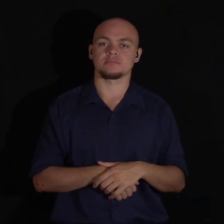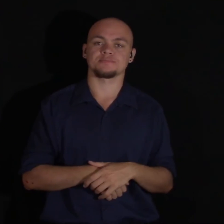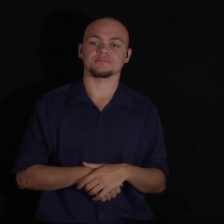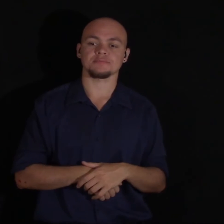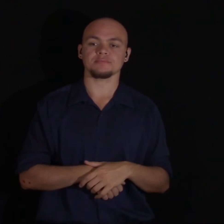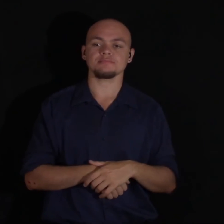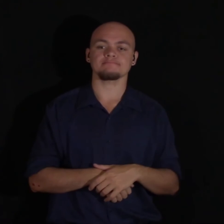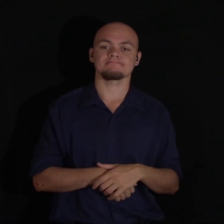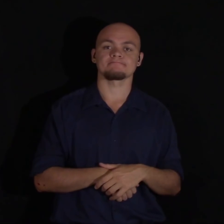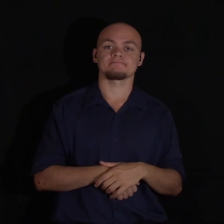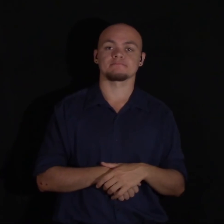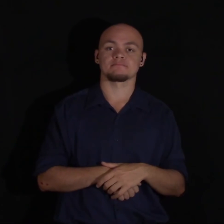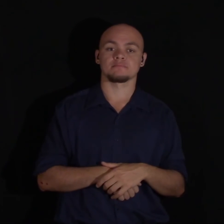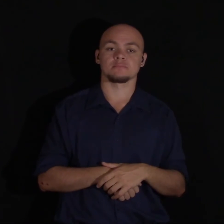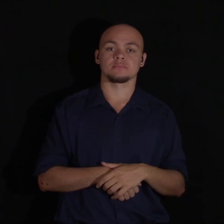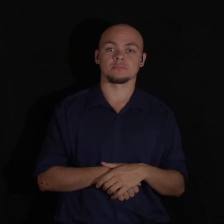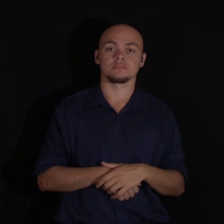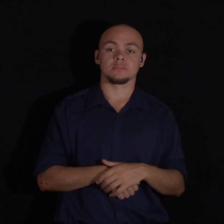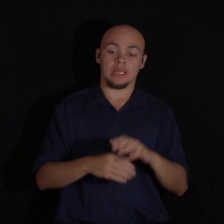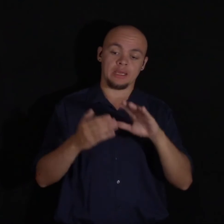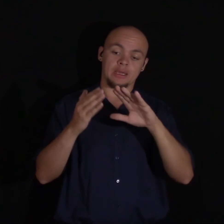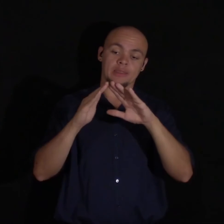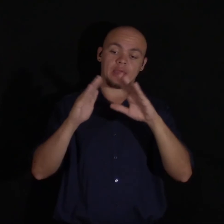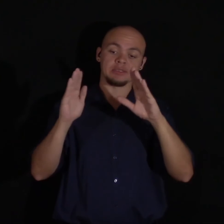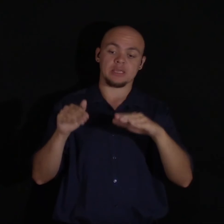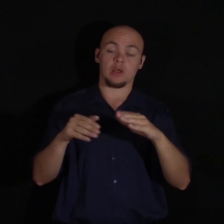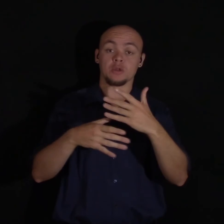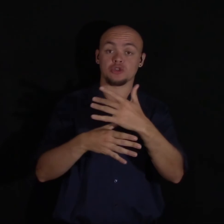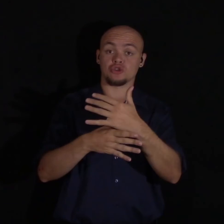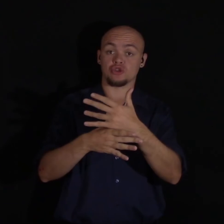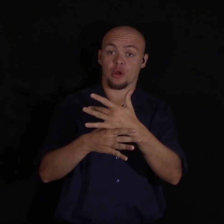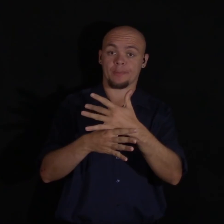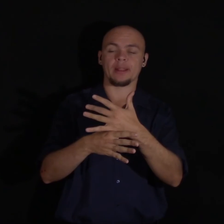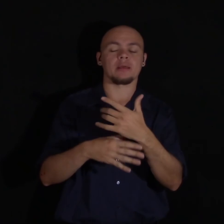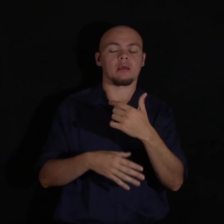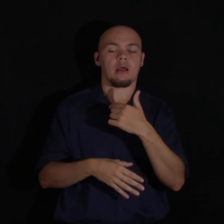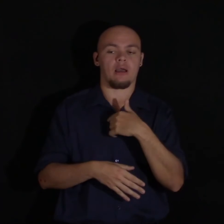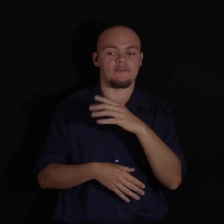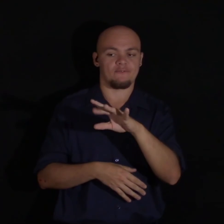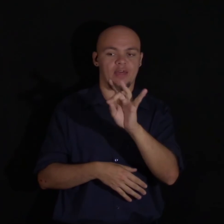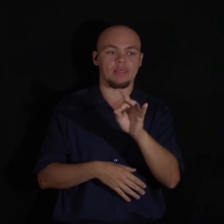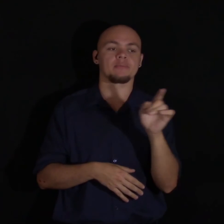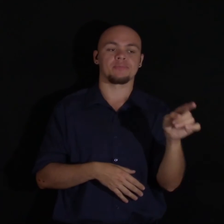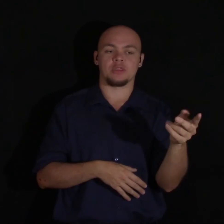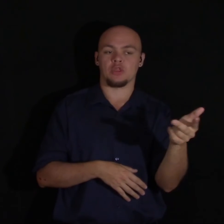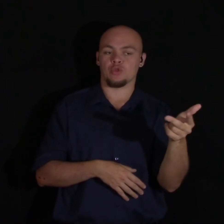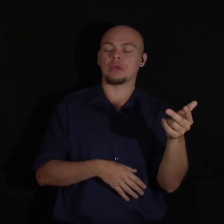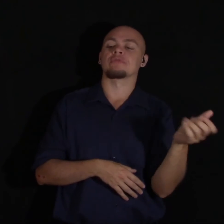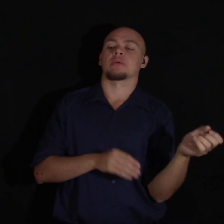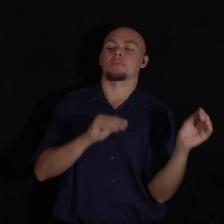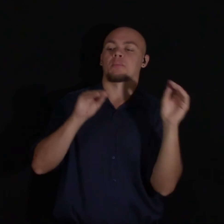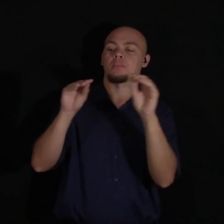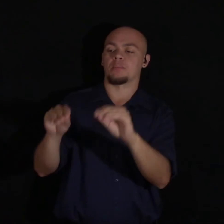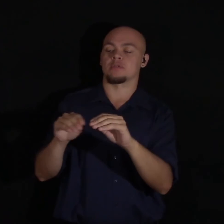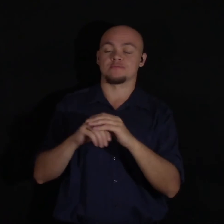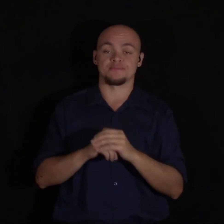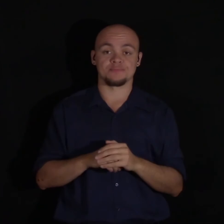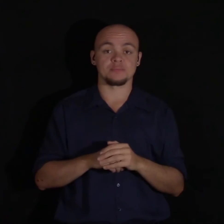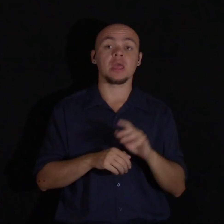miserable asylum in the cottage in Germany where I discovered them. Felix soon learned that the treacherous Turk, for whom he and his